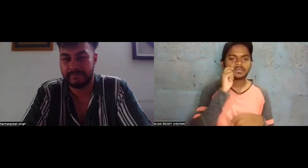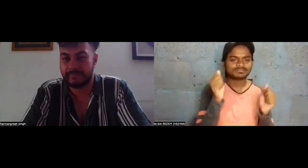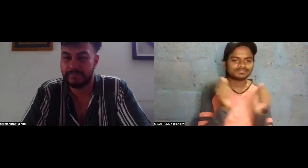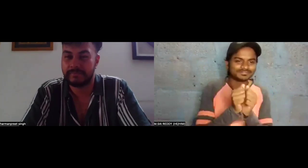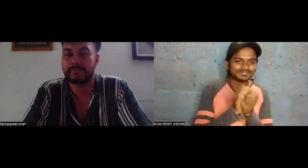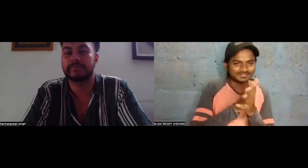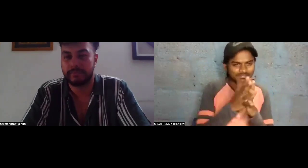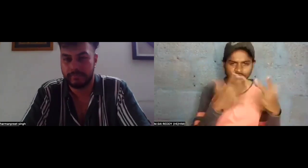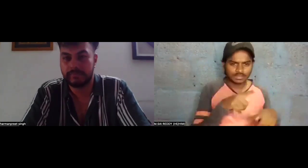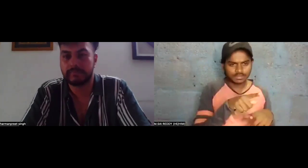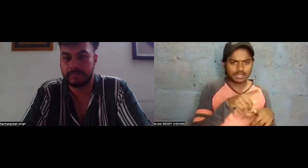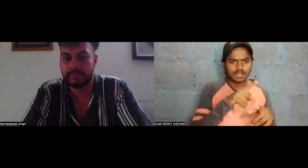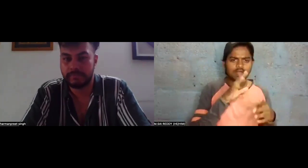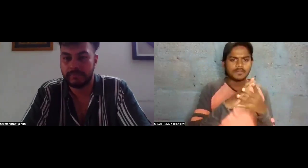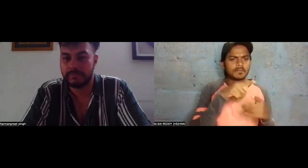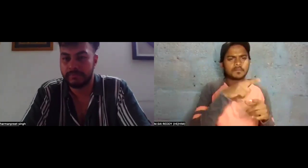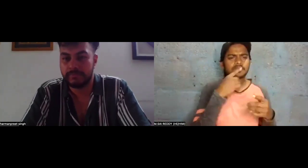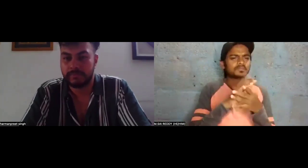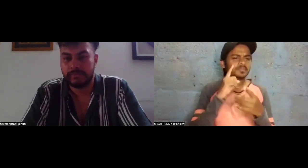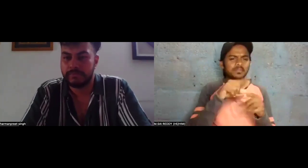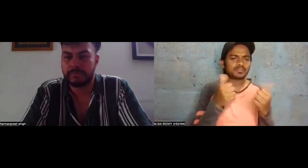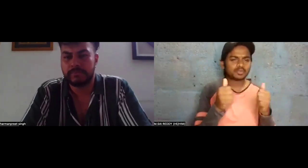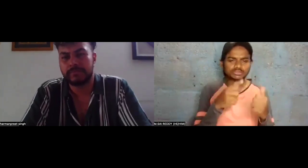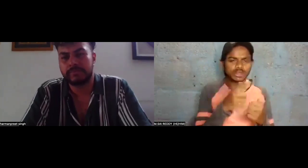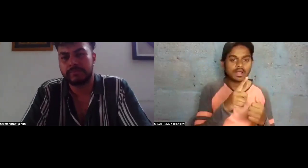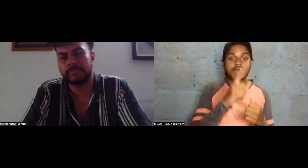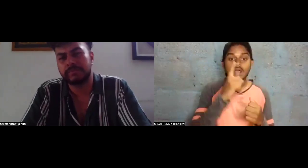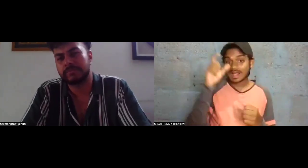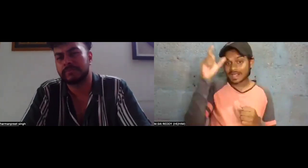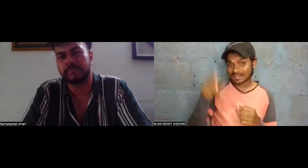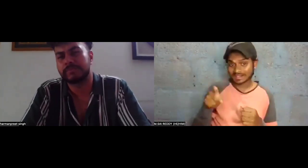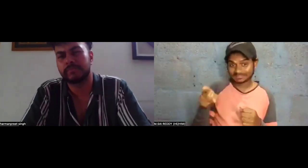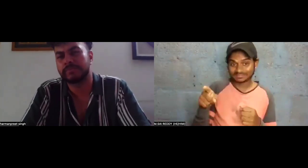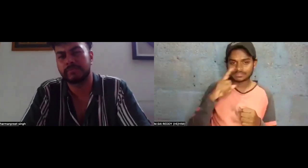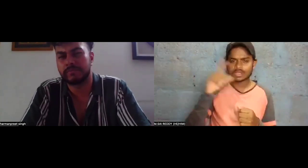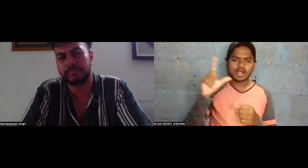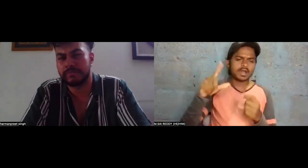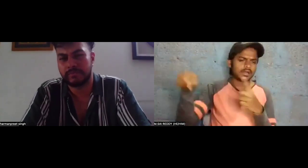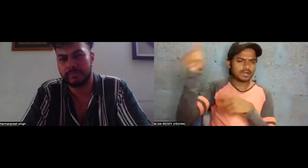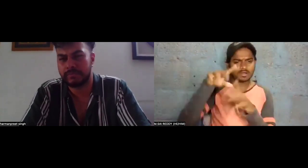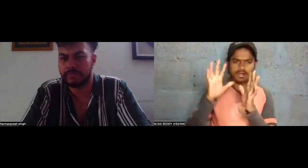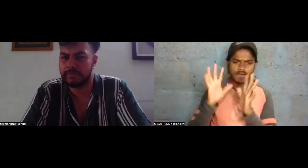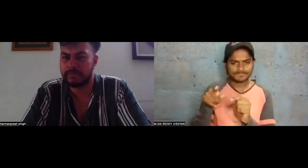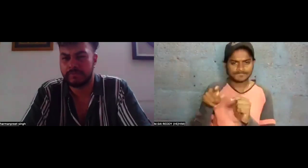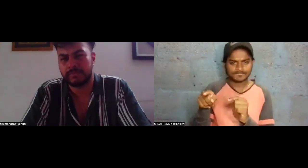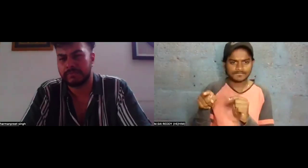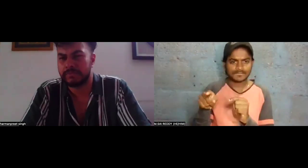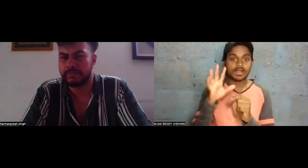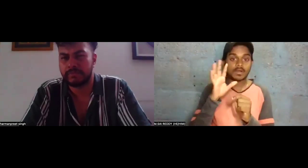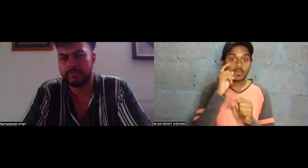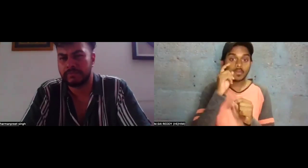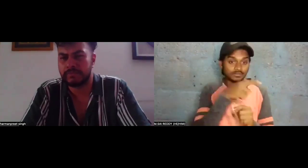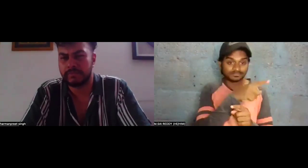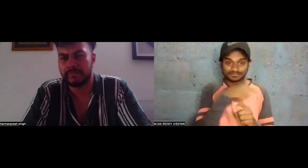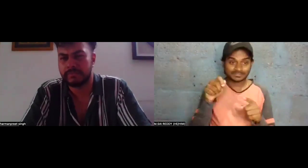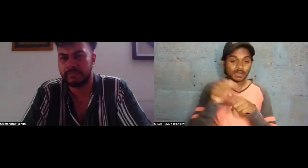people as well. There are some other gays too, but they sometimes they do not possess or